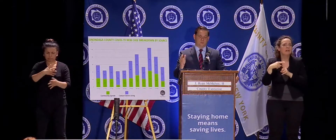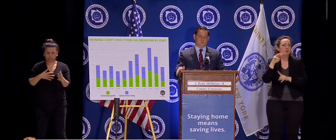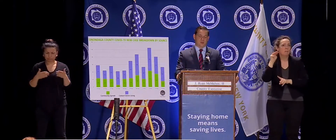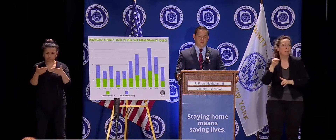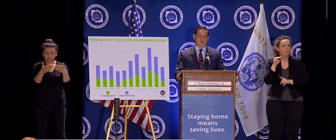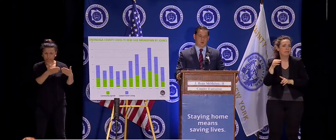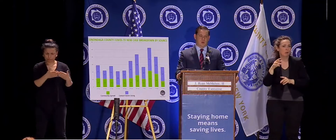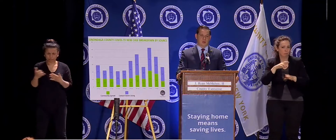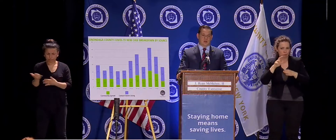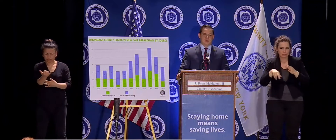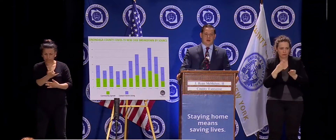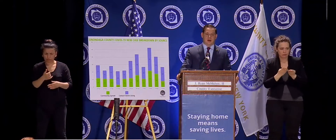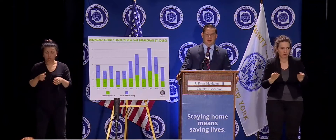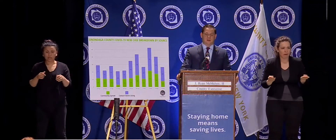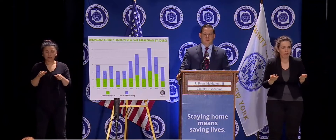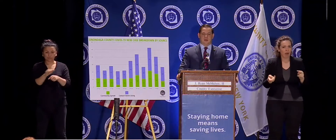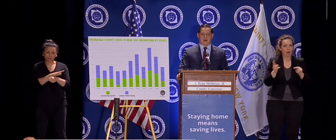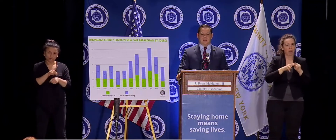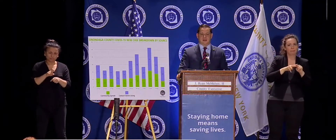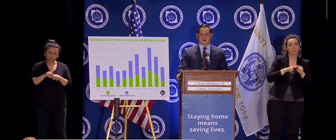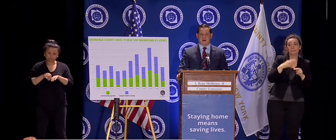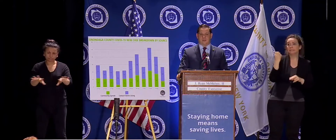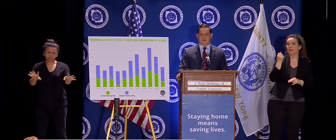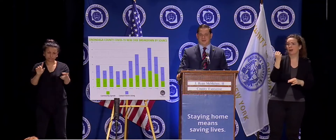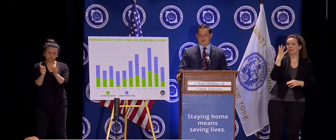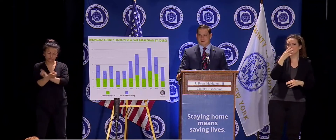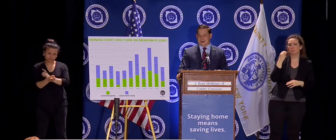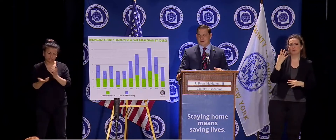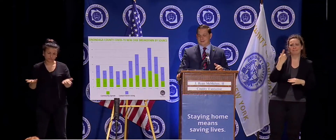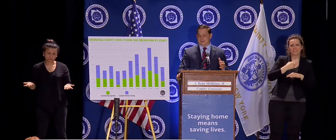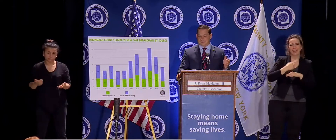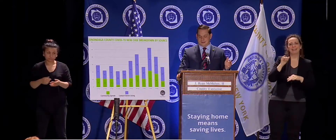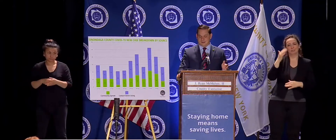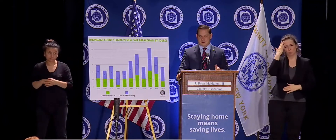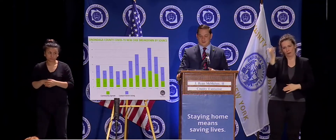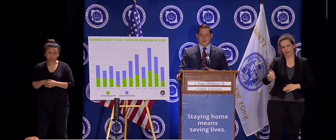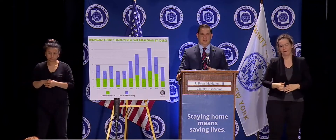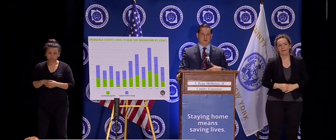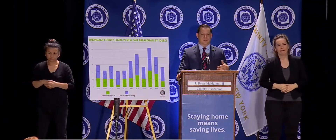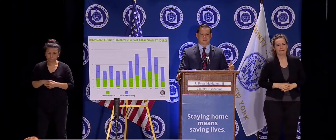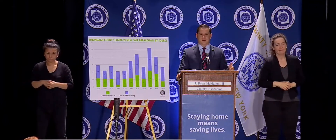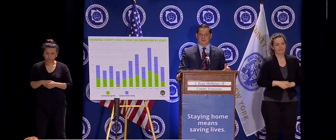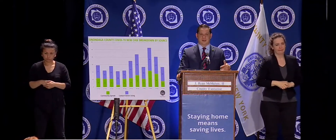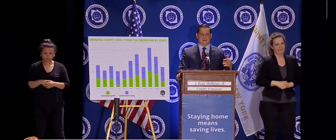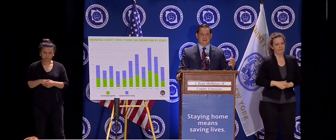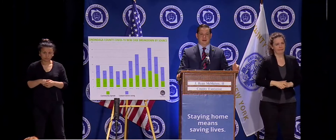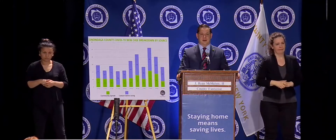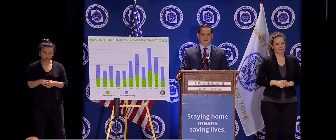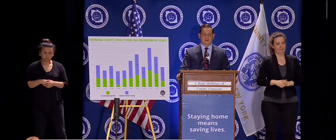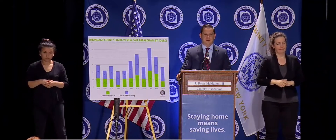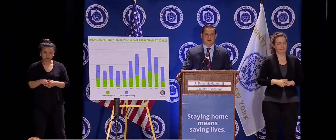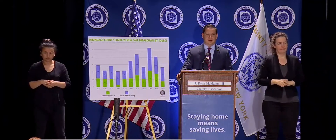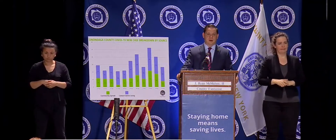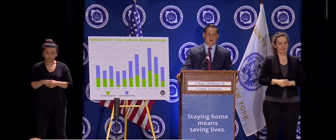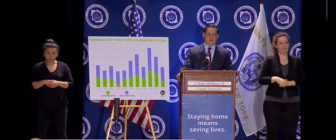more. And so I think a couple things that there's early trends in other states that